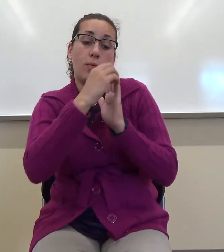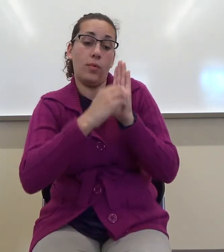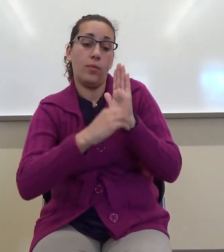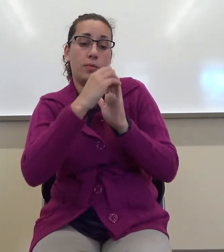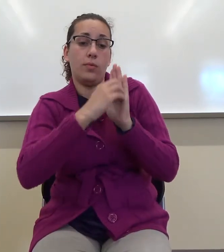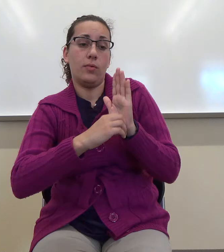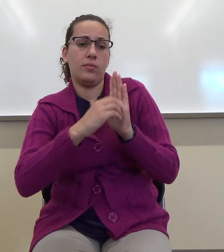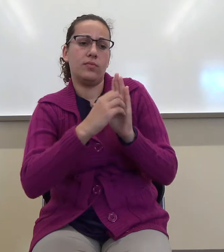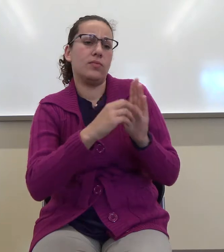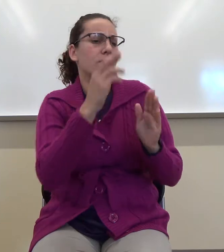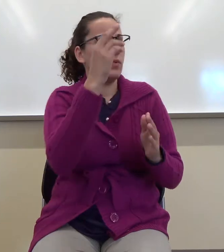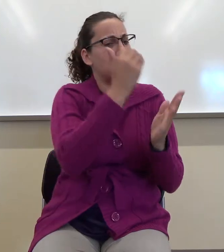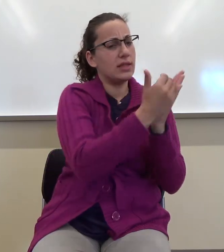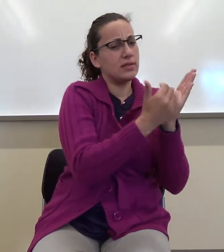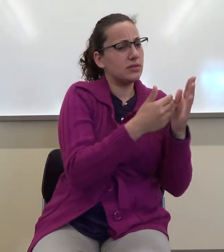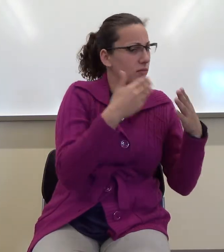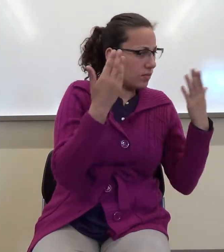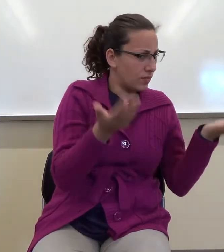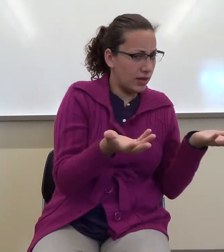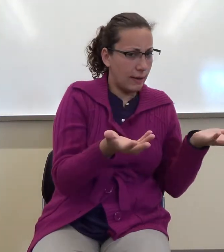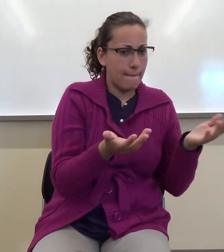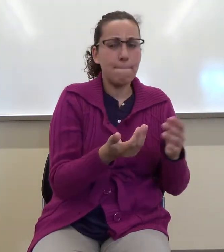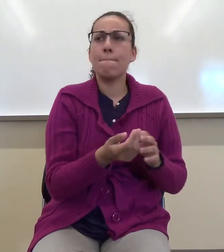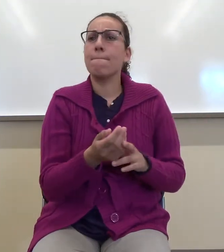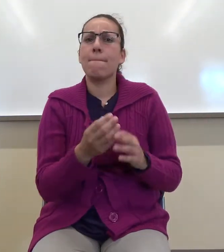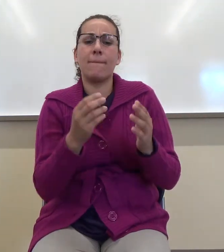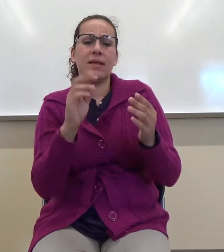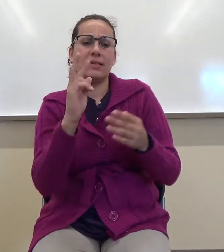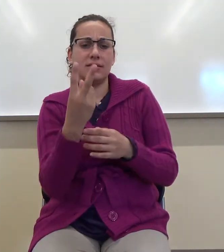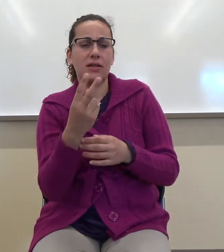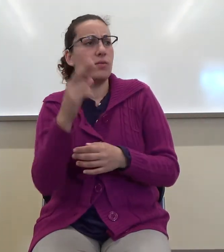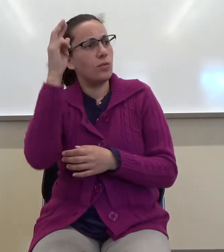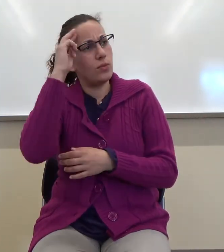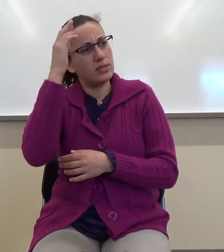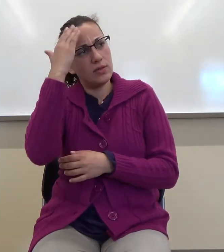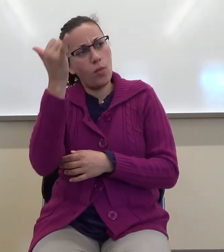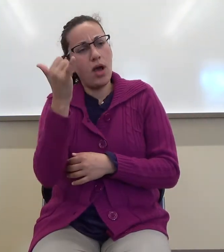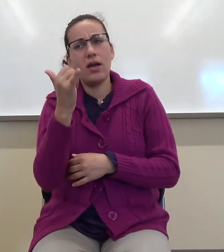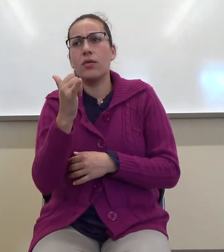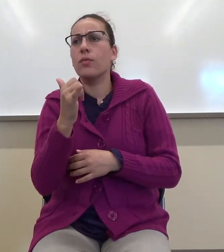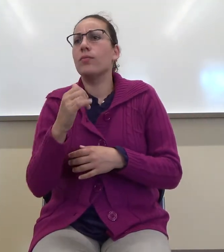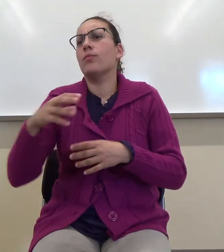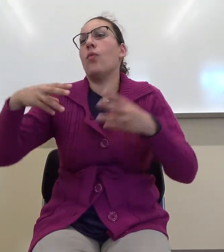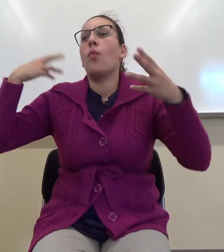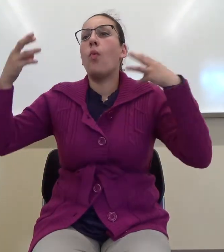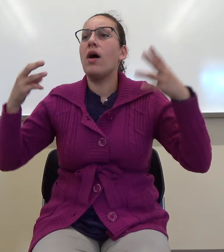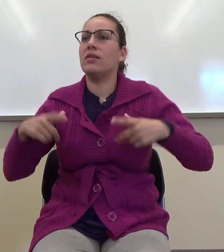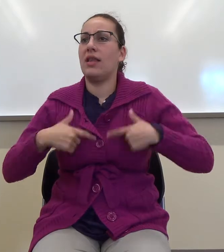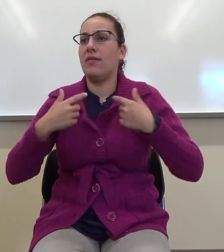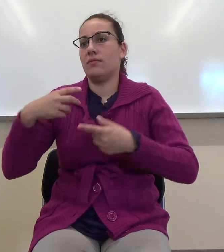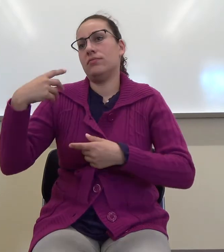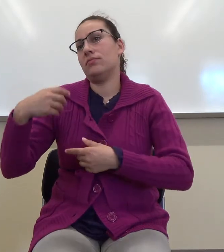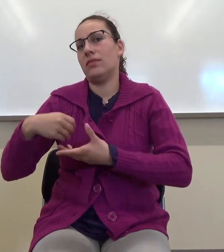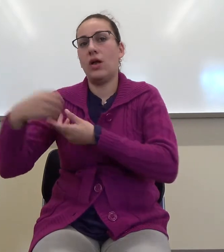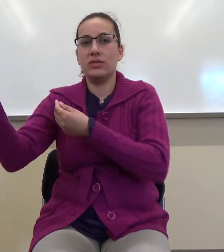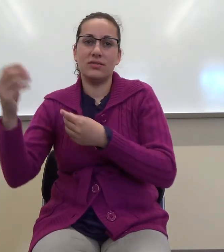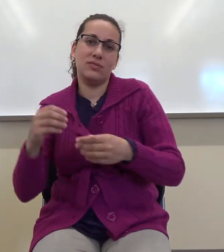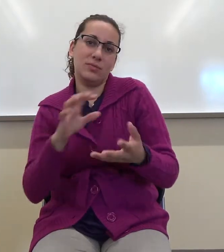reasons that wildlife are being destroyed, okay? So what I'm asking you to do,